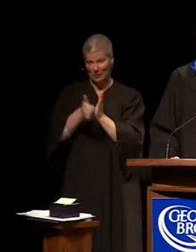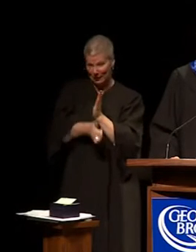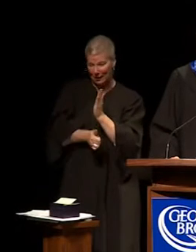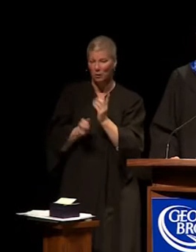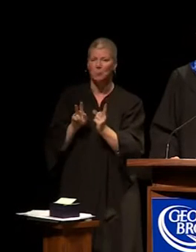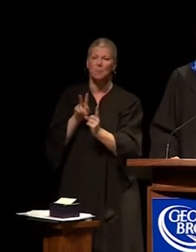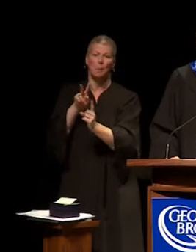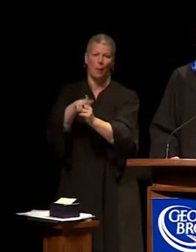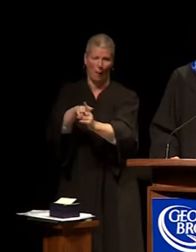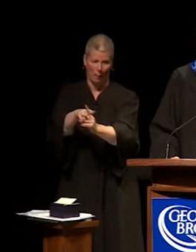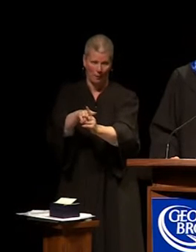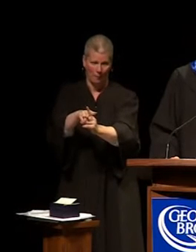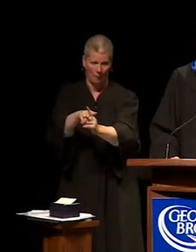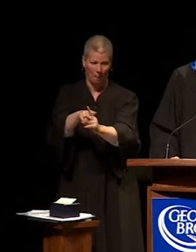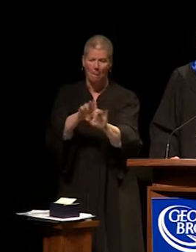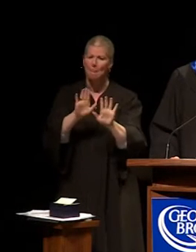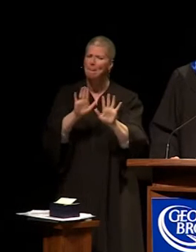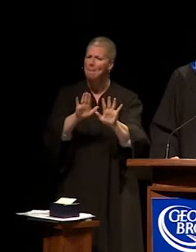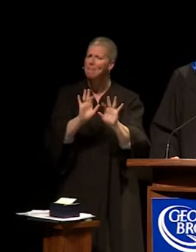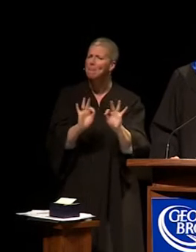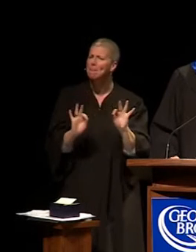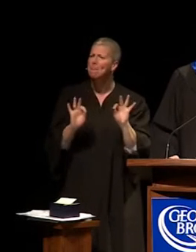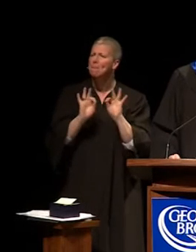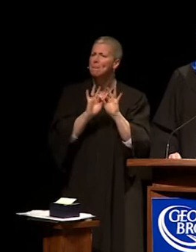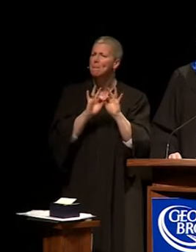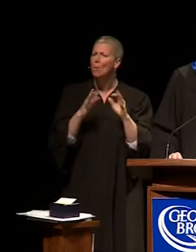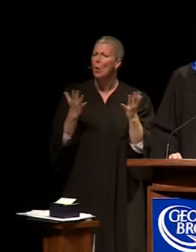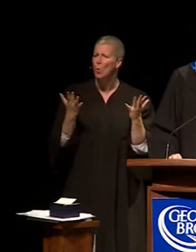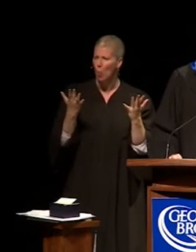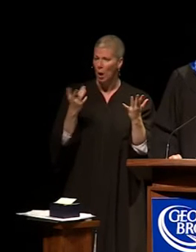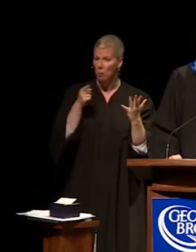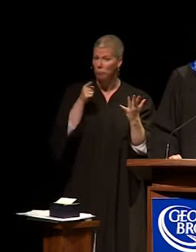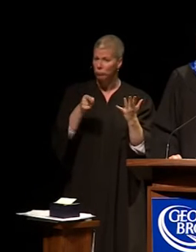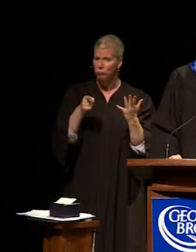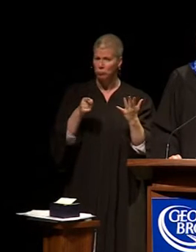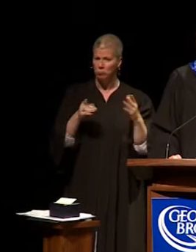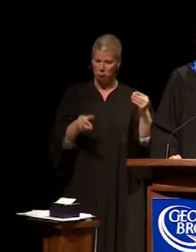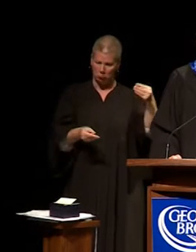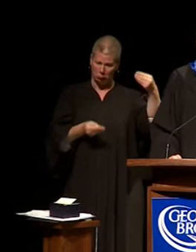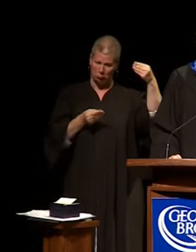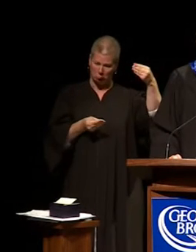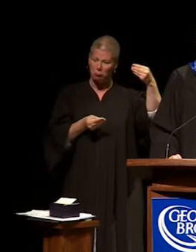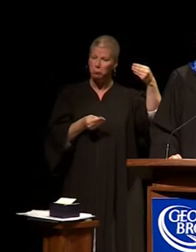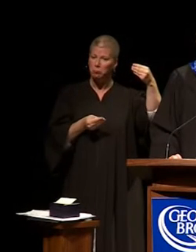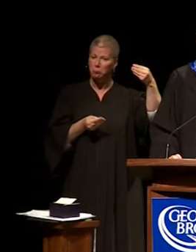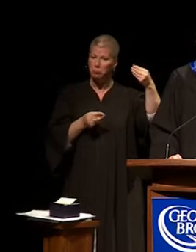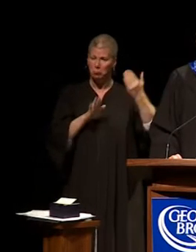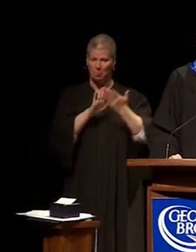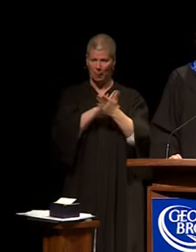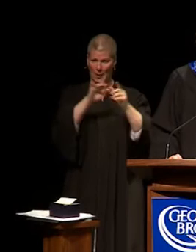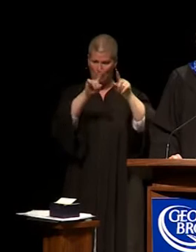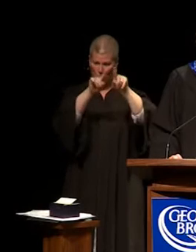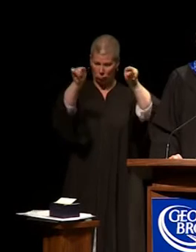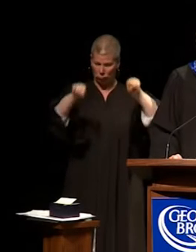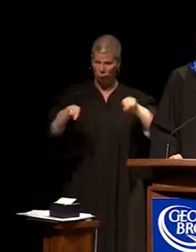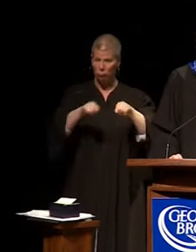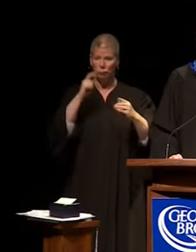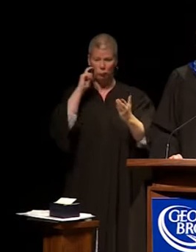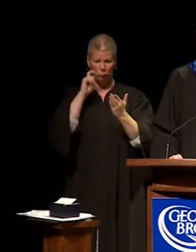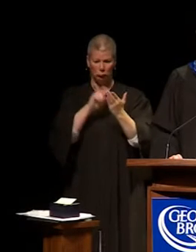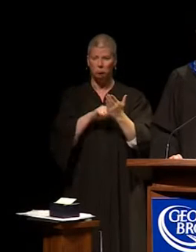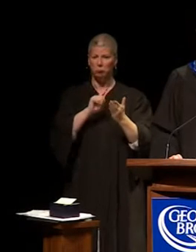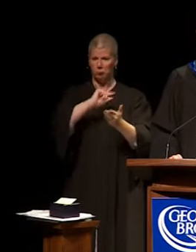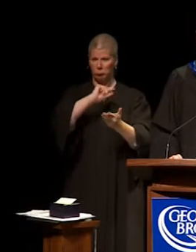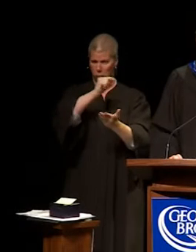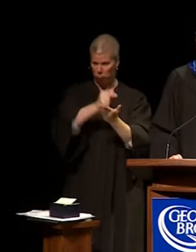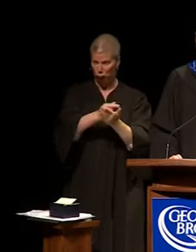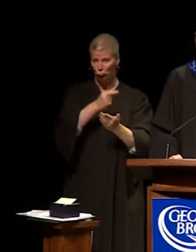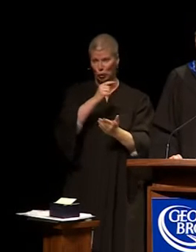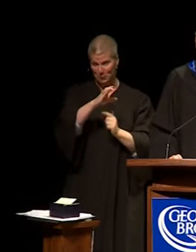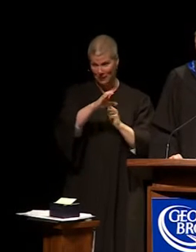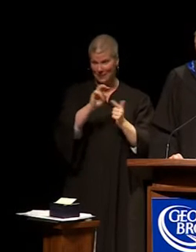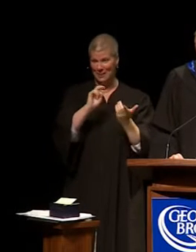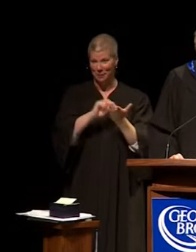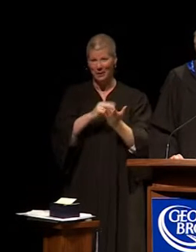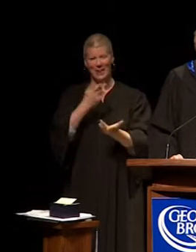understand that while your educational credentials may get you in the door, you will have to prove